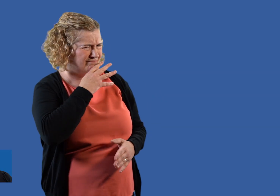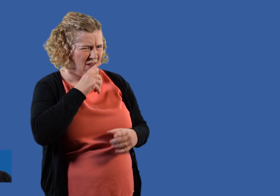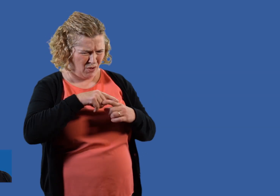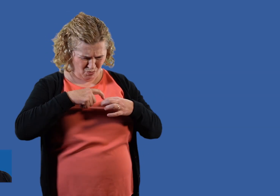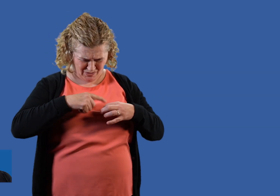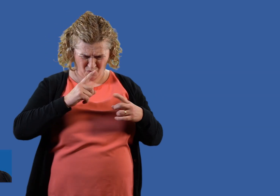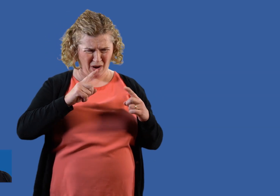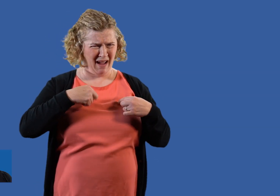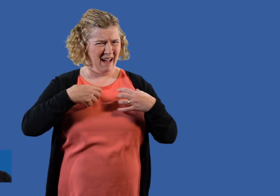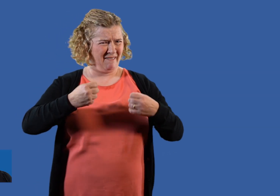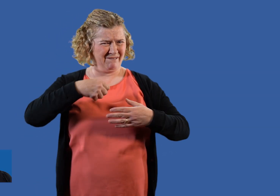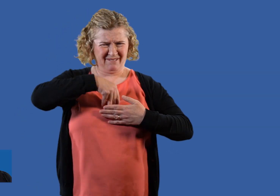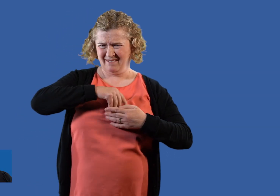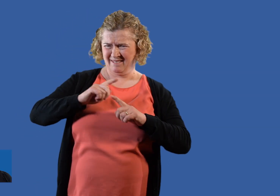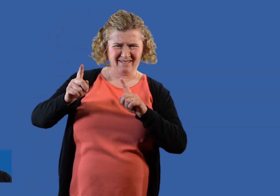unanswered questions.